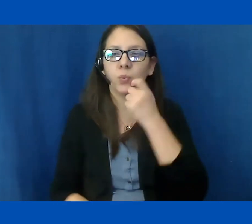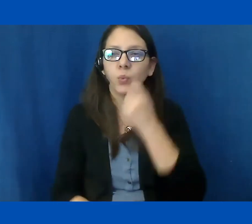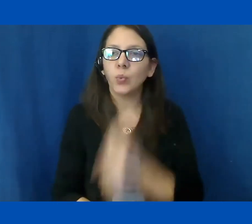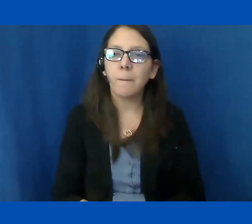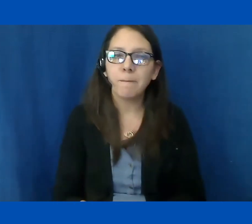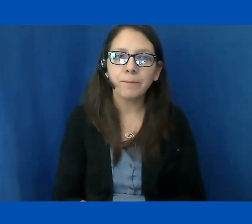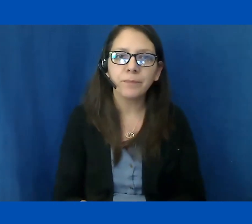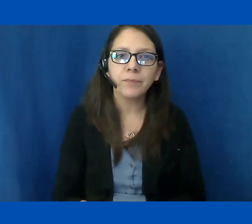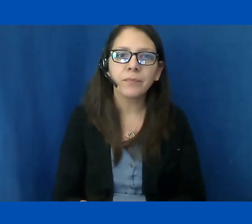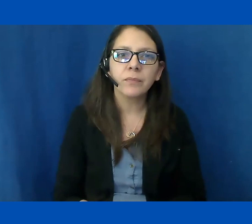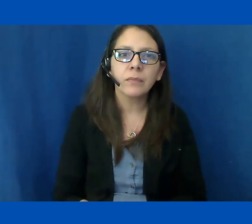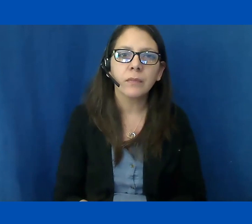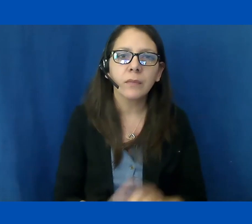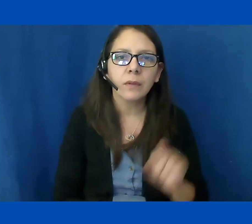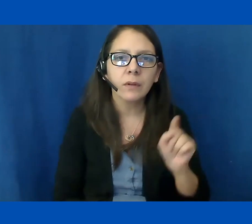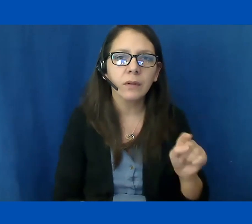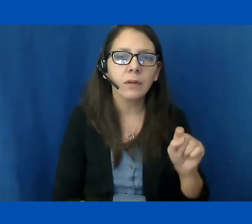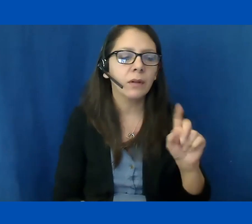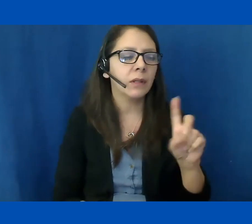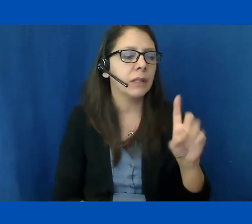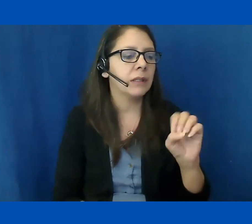Annie, can I ask Armando a question?